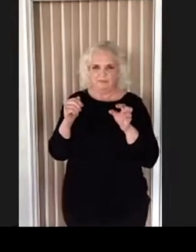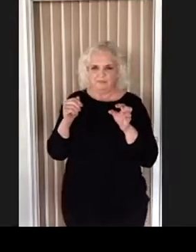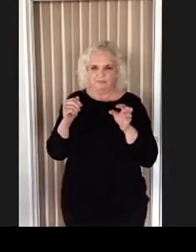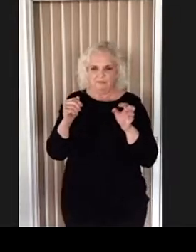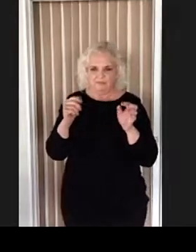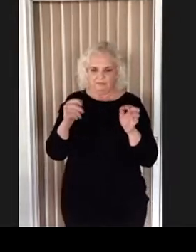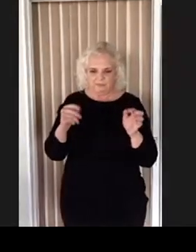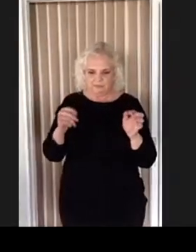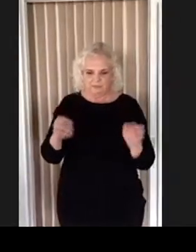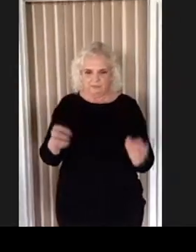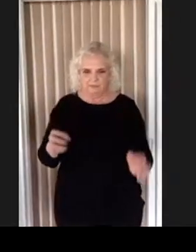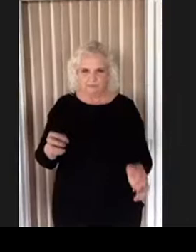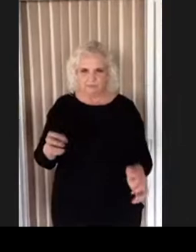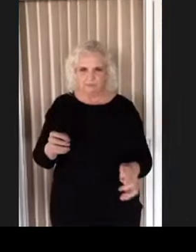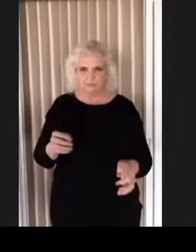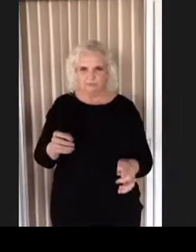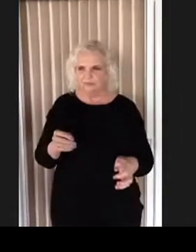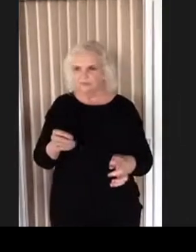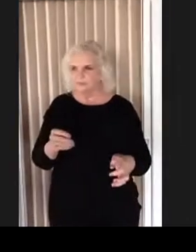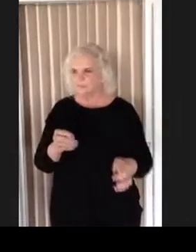patience. Thank you.